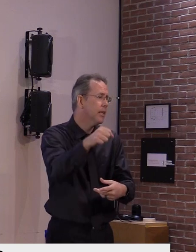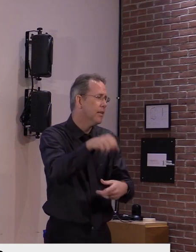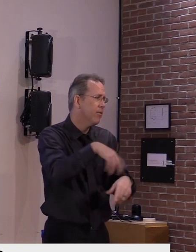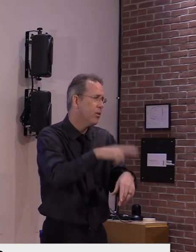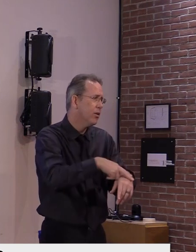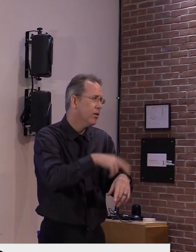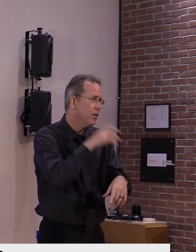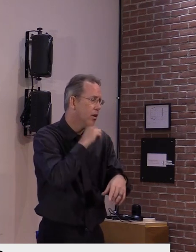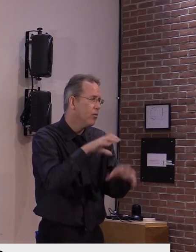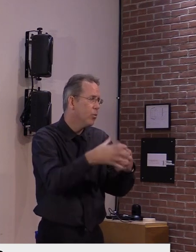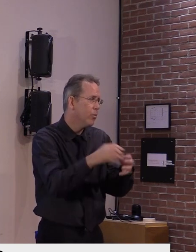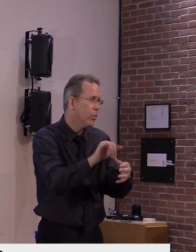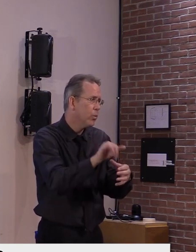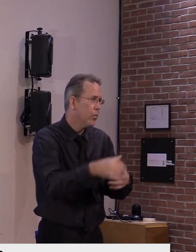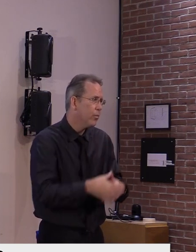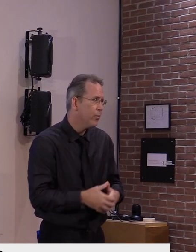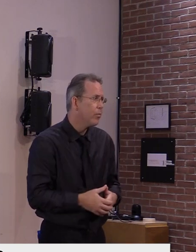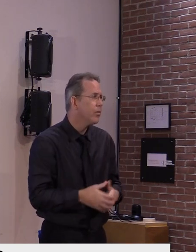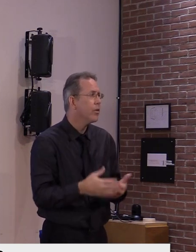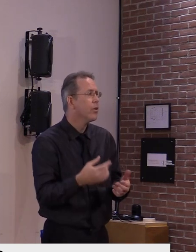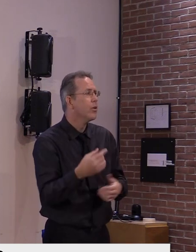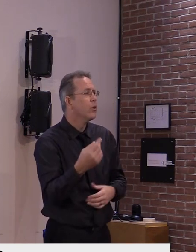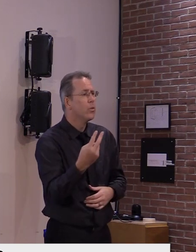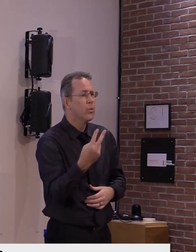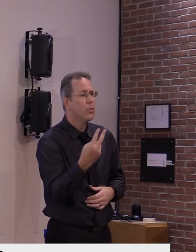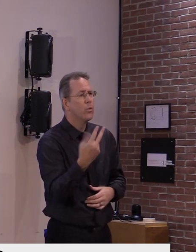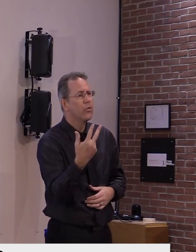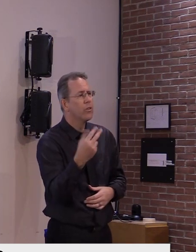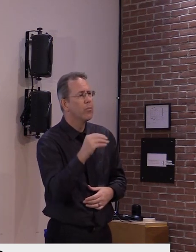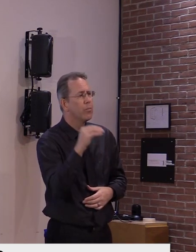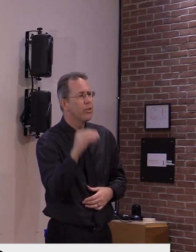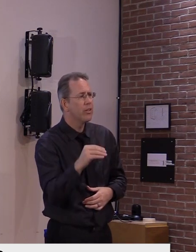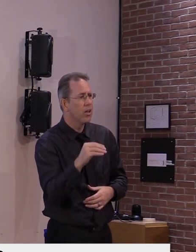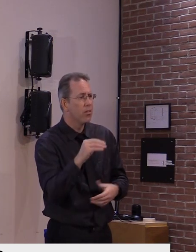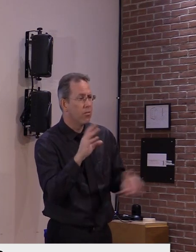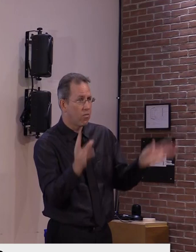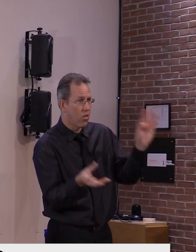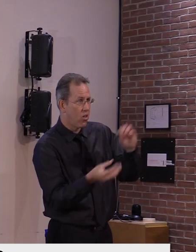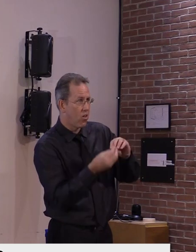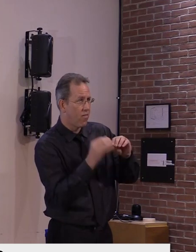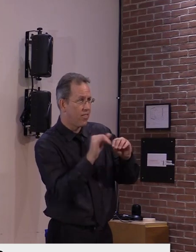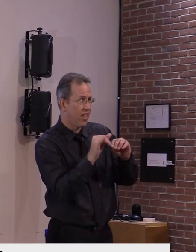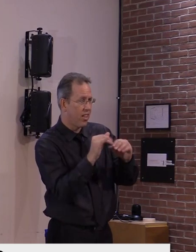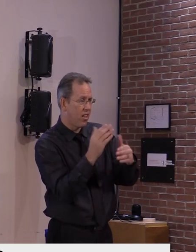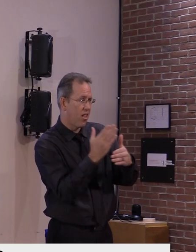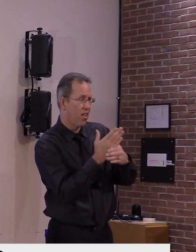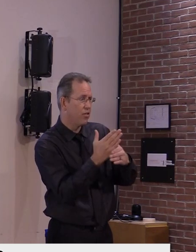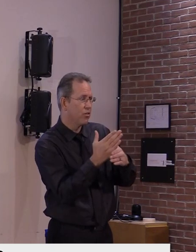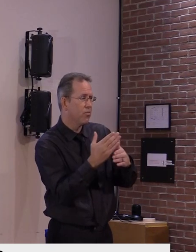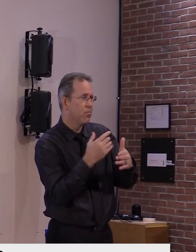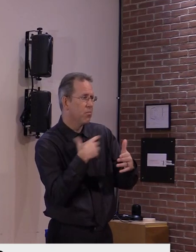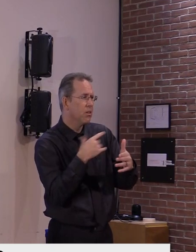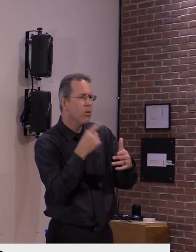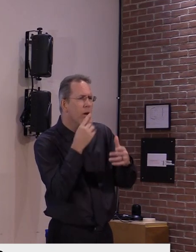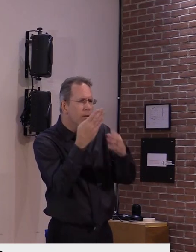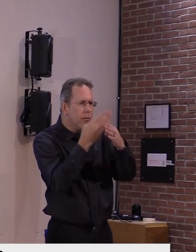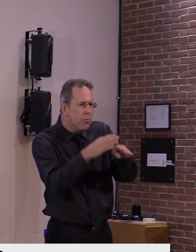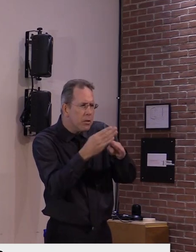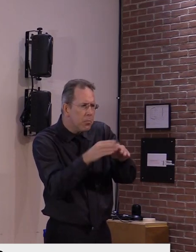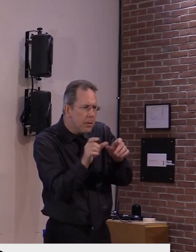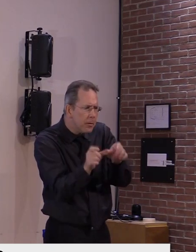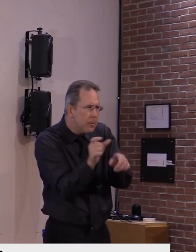The 2% to 3% is an aggregate number, but if you start parsing the data